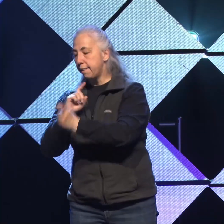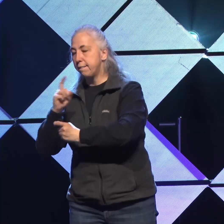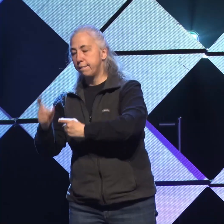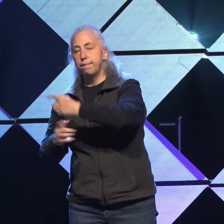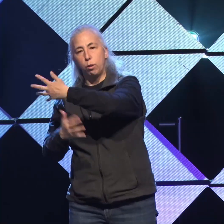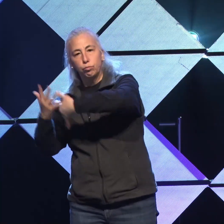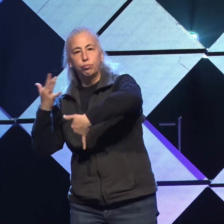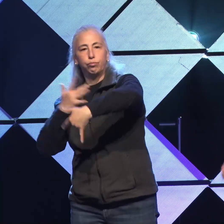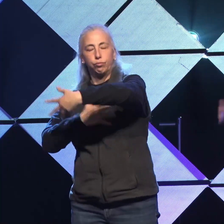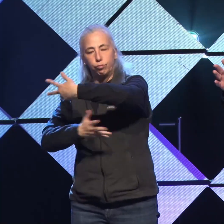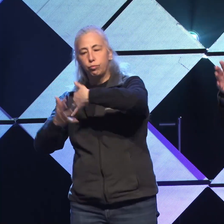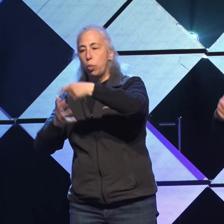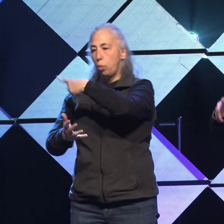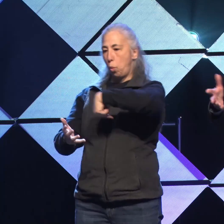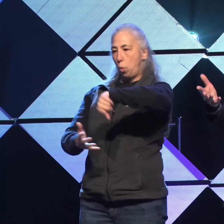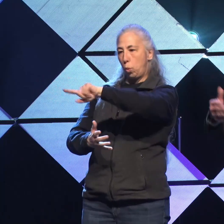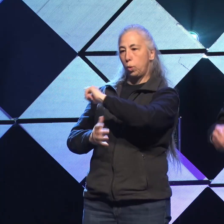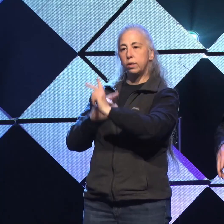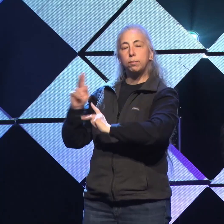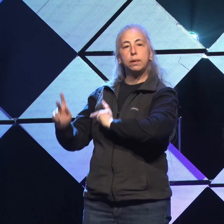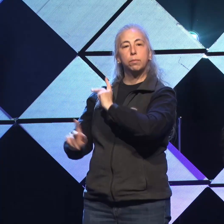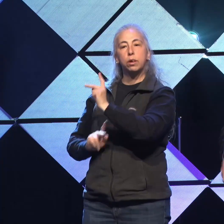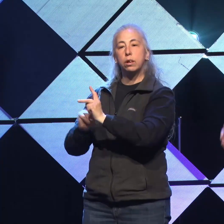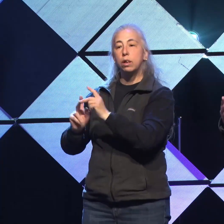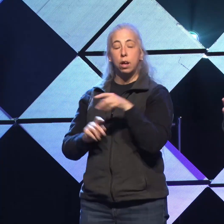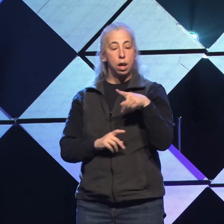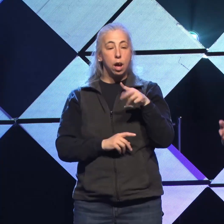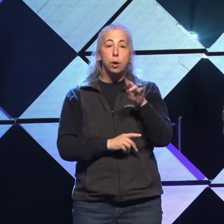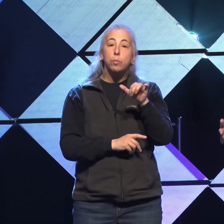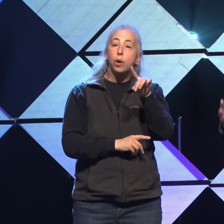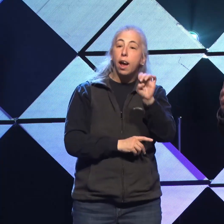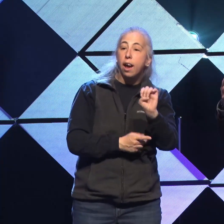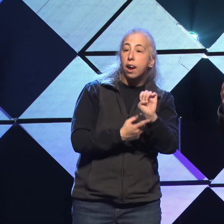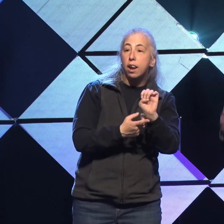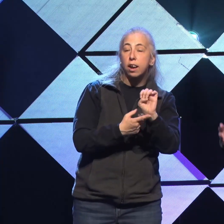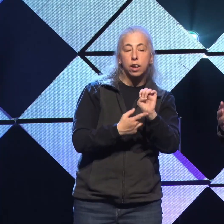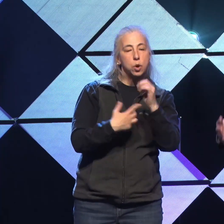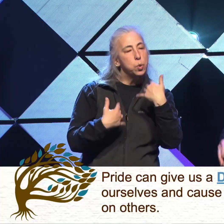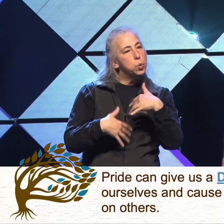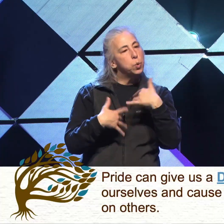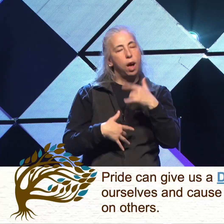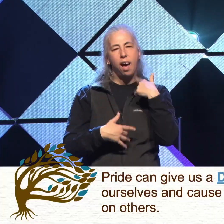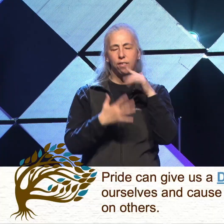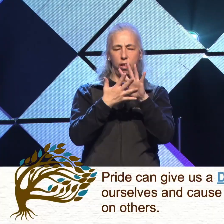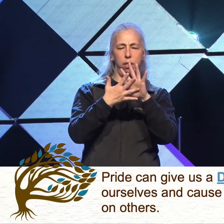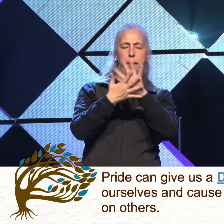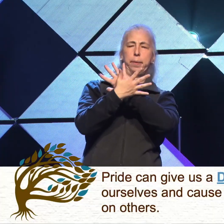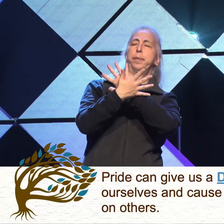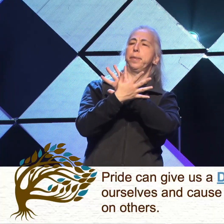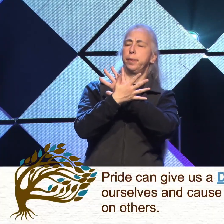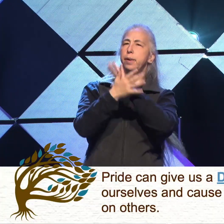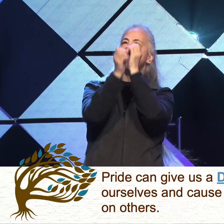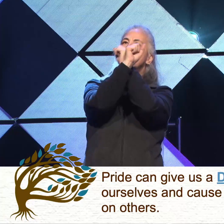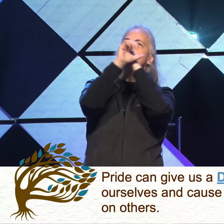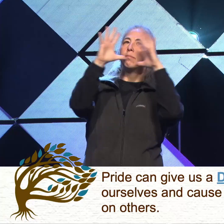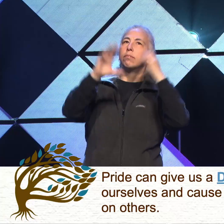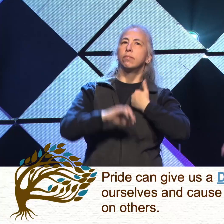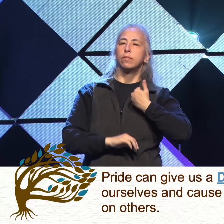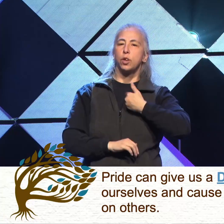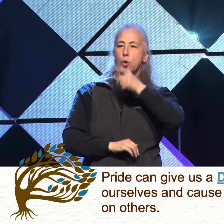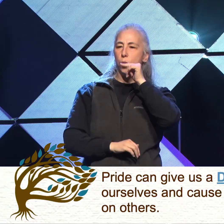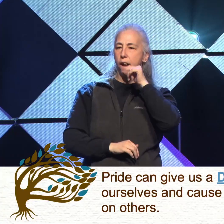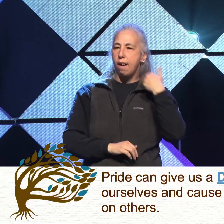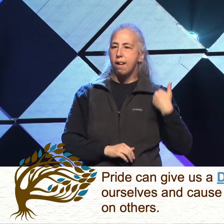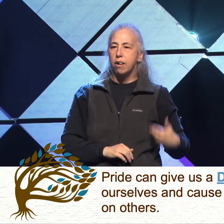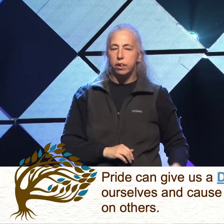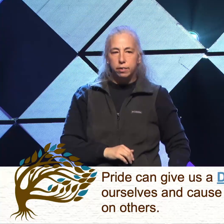out with. And this is what pride can do. You could write this down. Pride gives us a distorted view of ourselves and